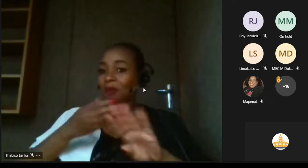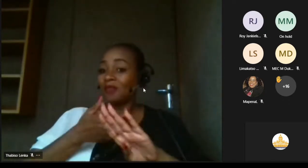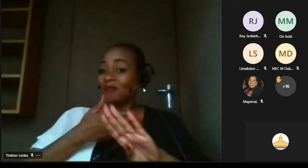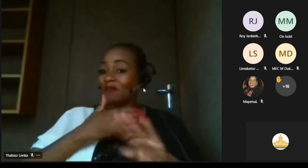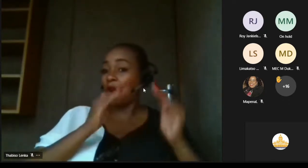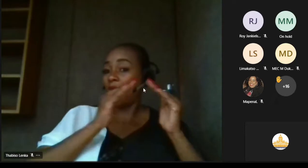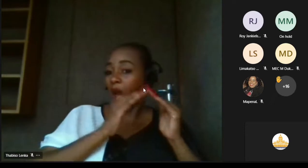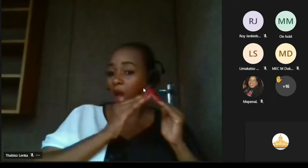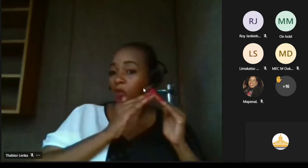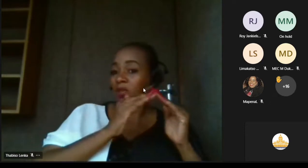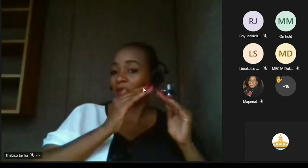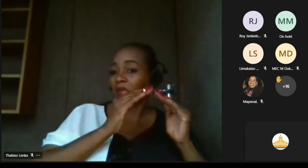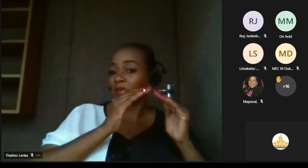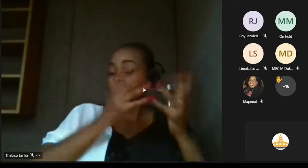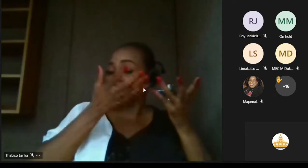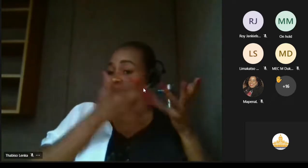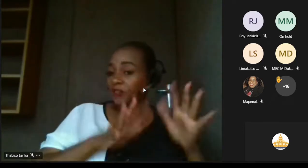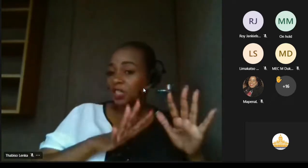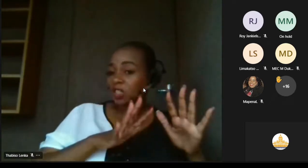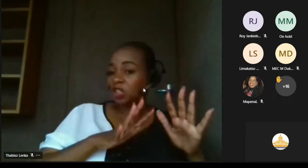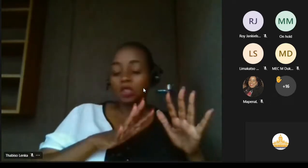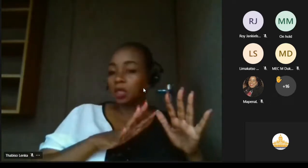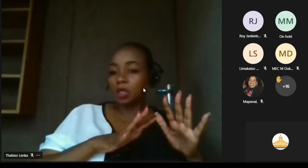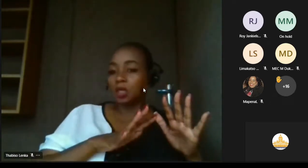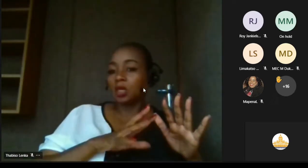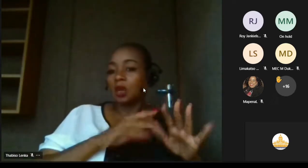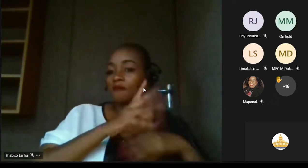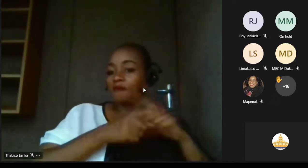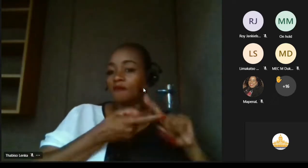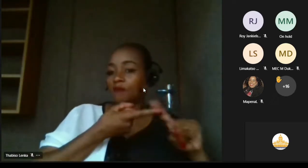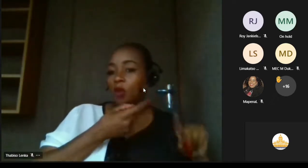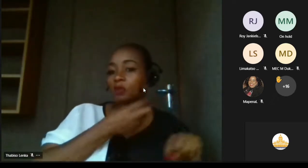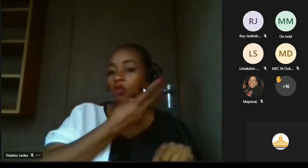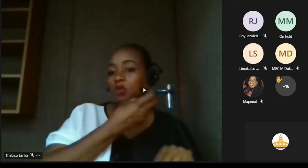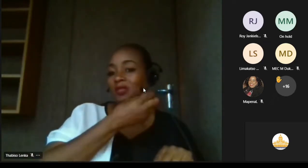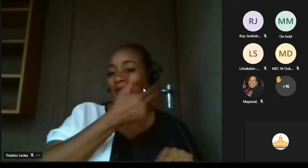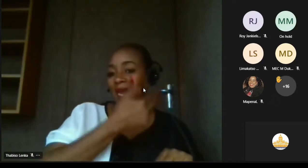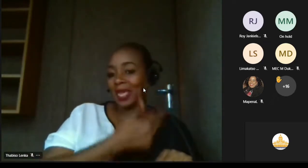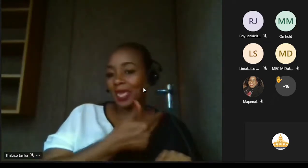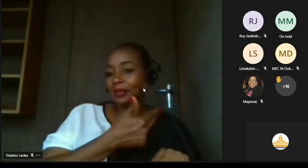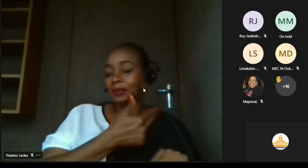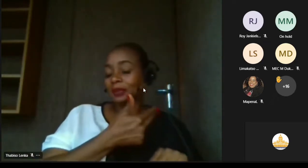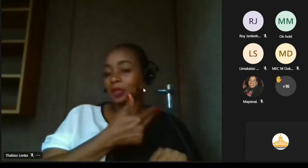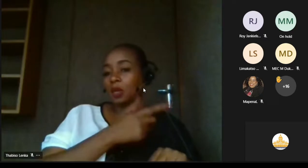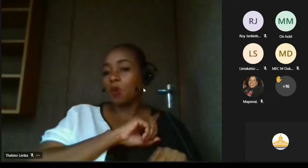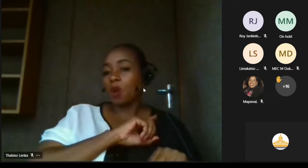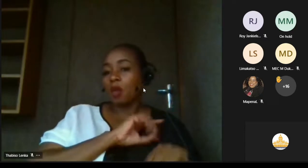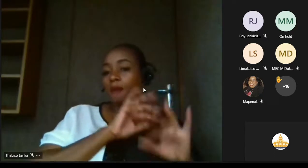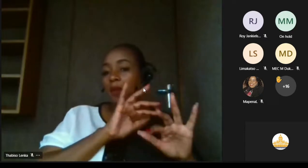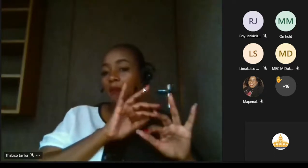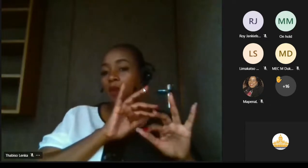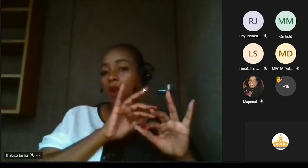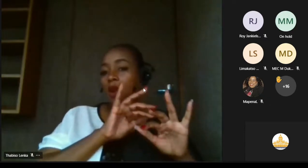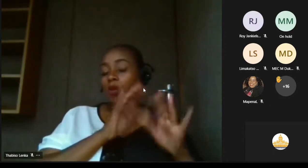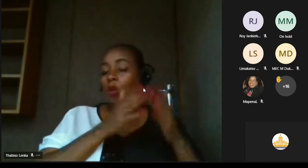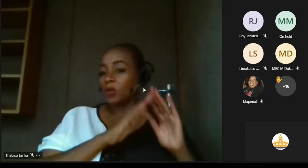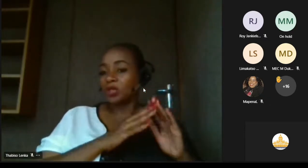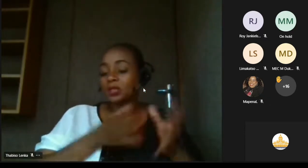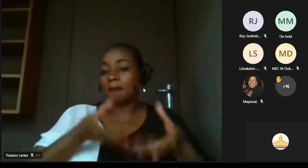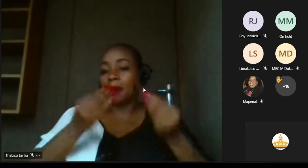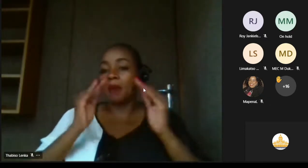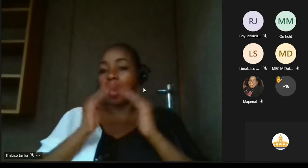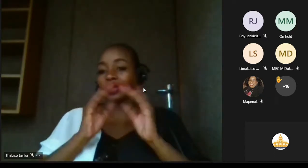ha ka ba fela ho tloa ka 2008 mo e leng hore ho etsahetse hore baahi ba rona ba se ke ba fumana matlo a